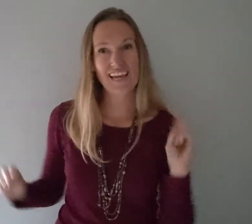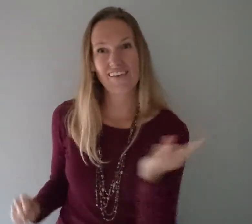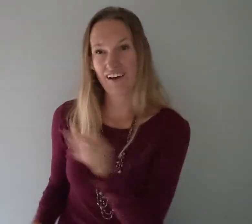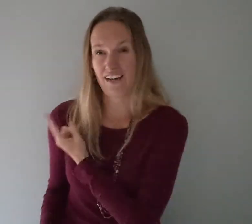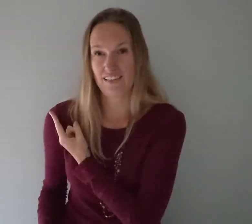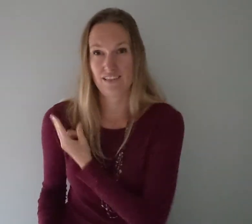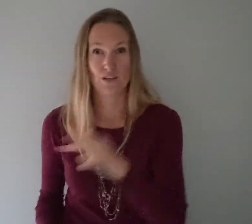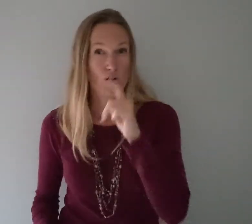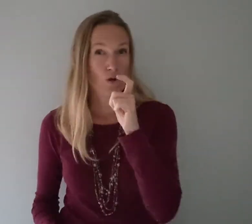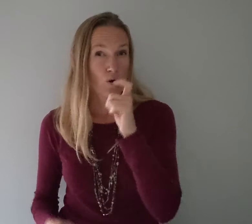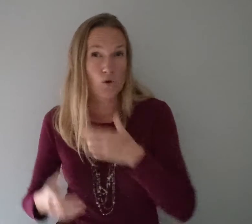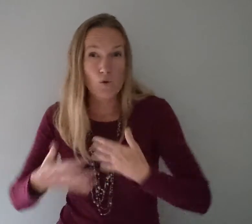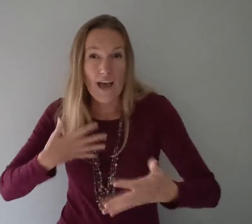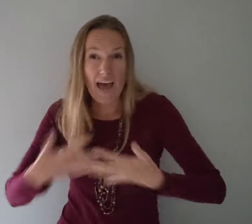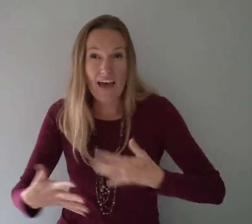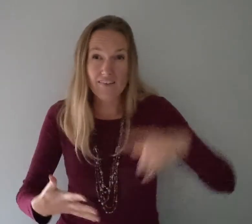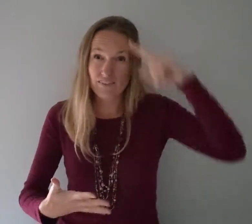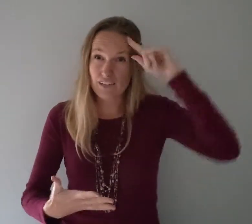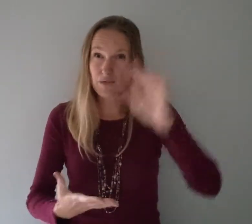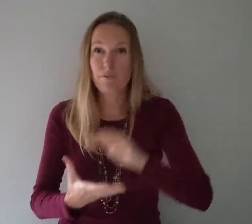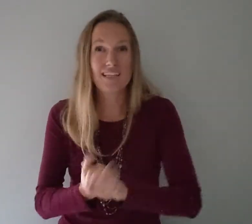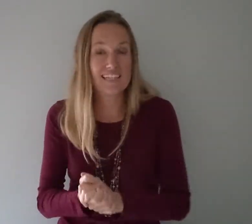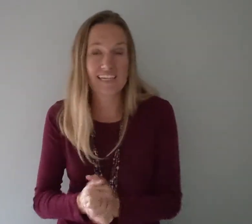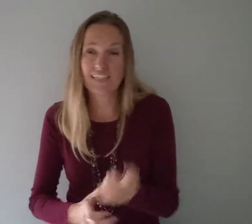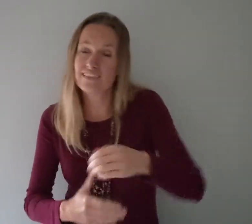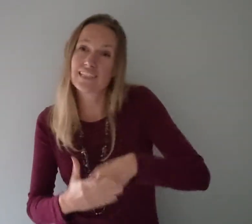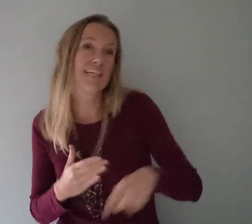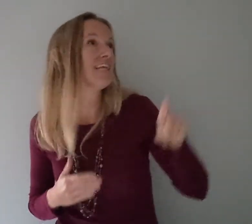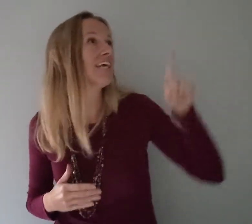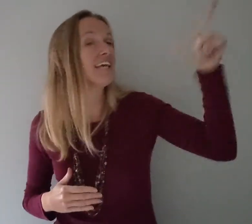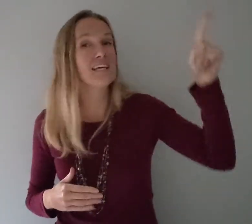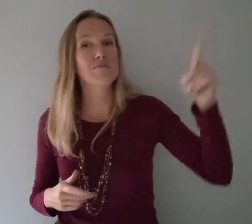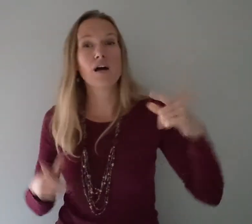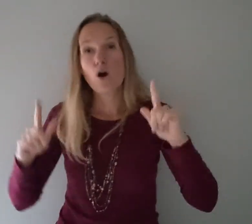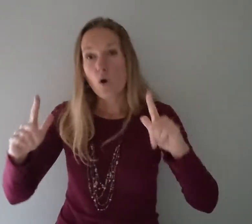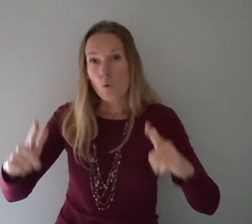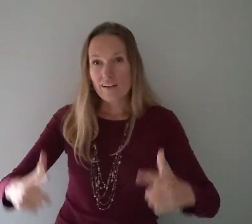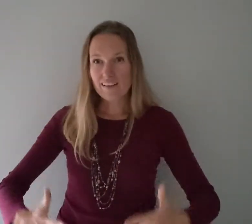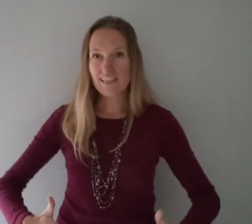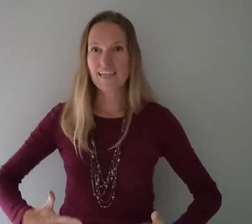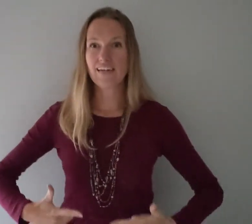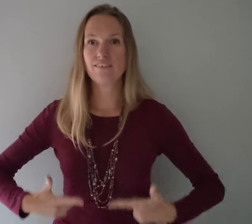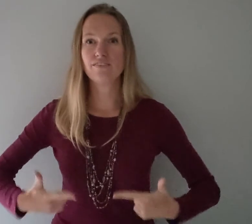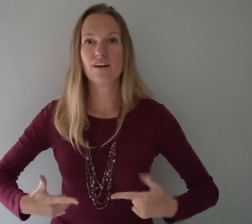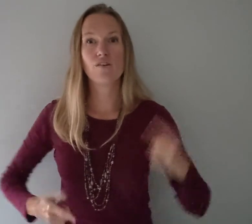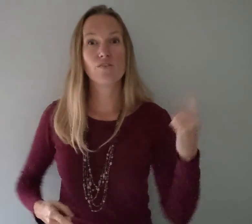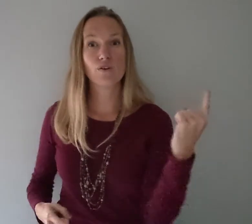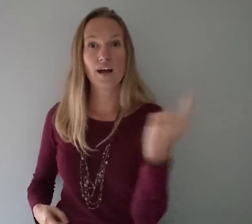save us. Whoever believes in him will live